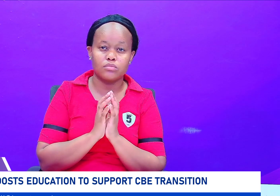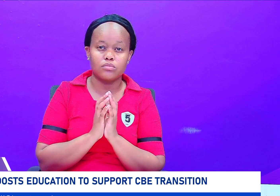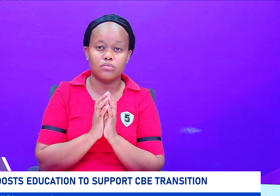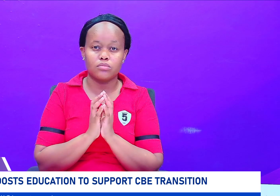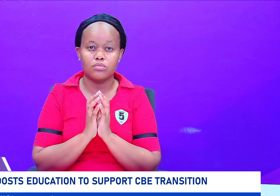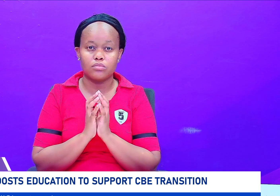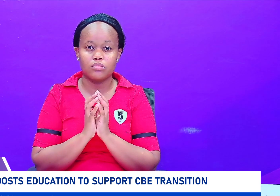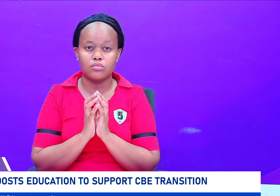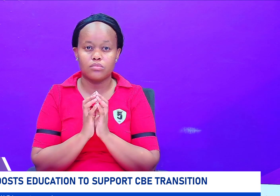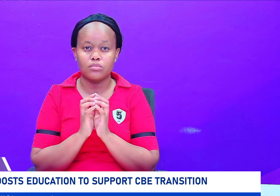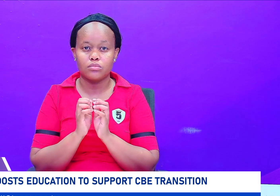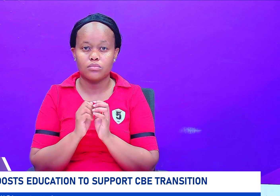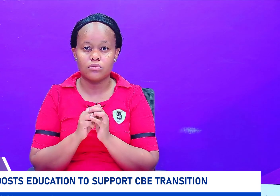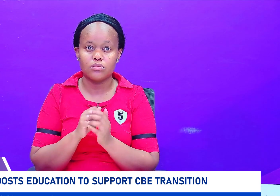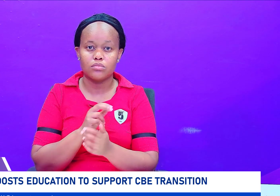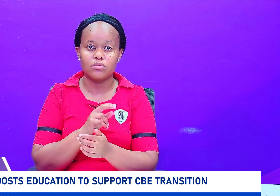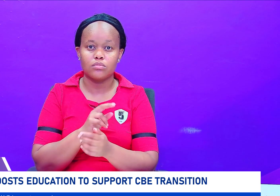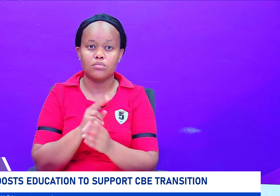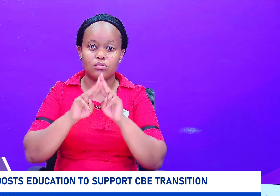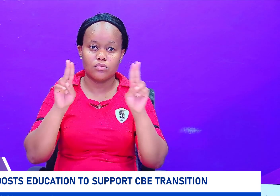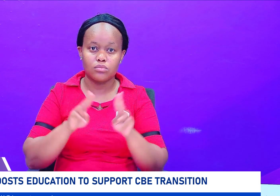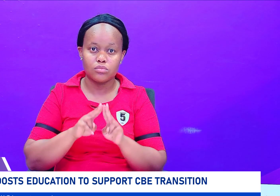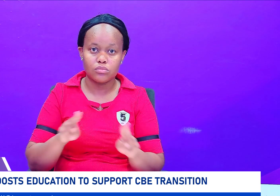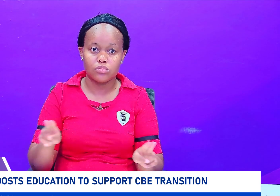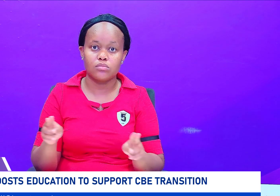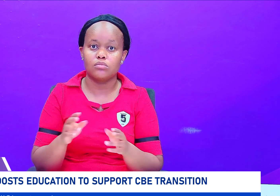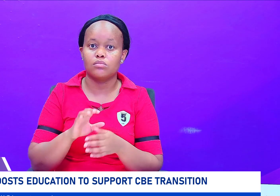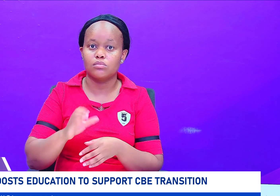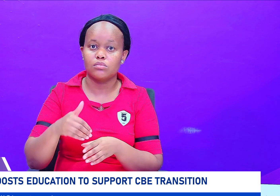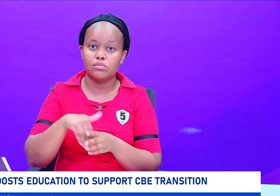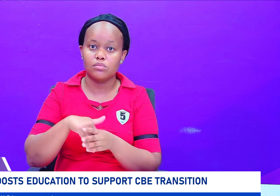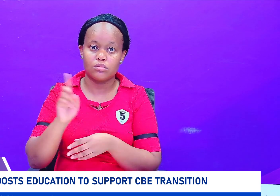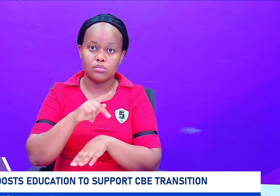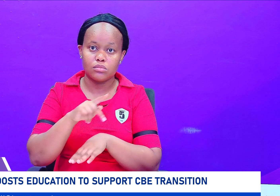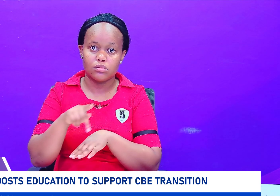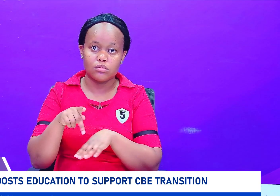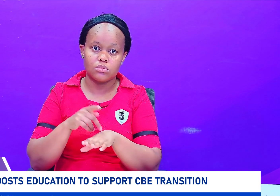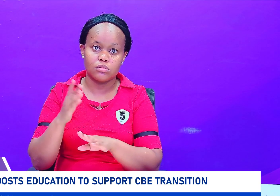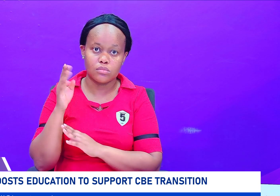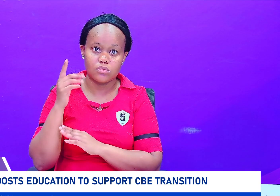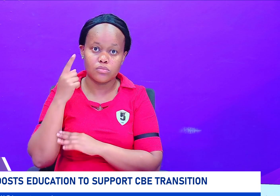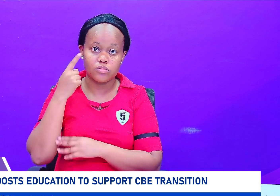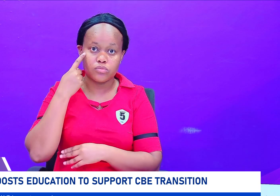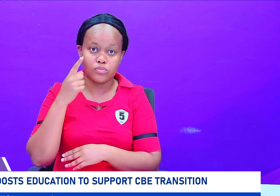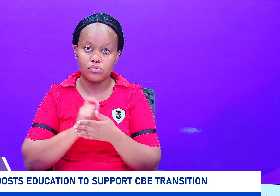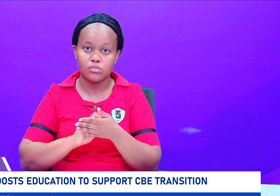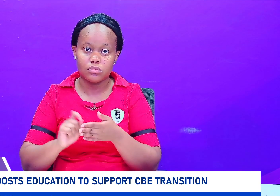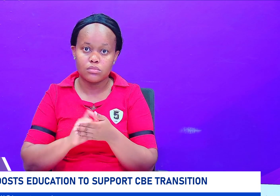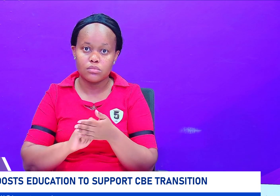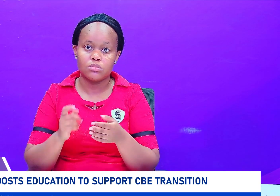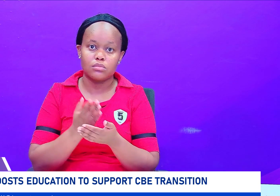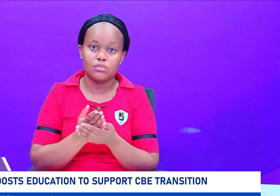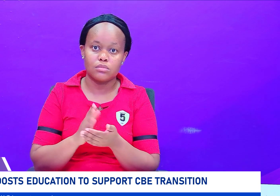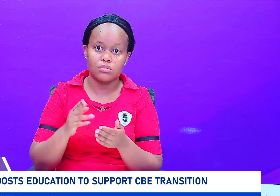Speaking during the inauguration National Career Conference held at the Kenyatta International Convention Center in Nairobi,